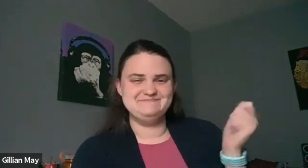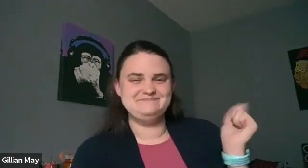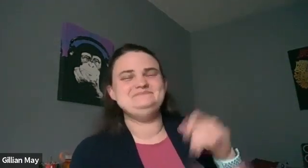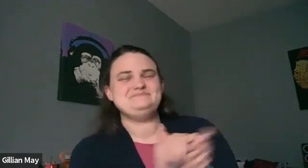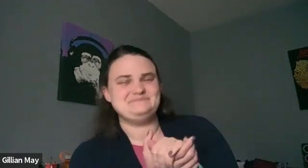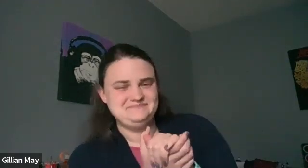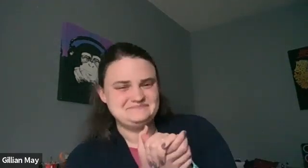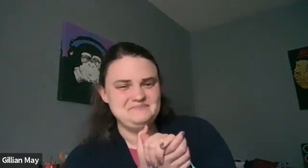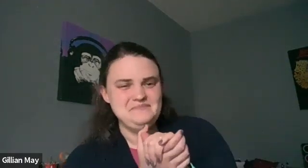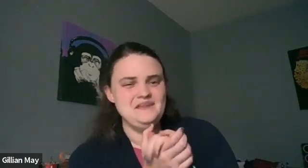And